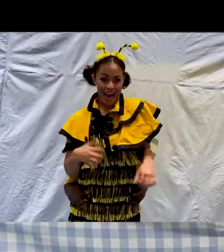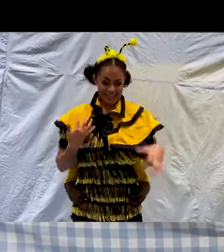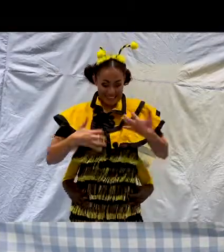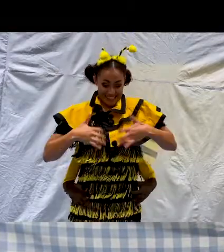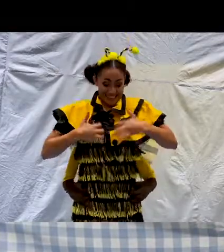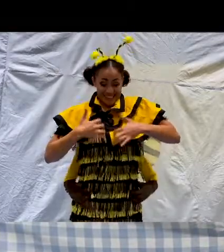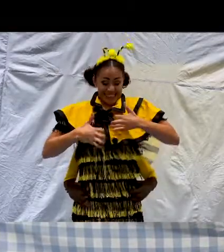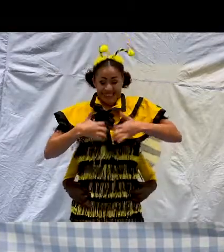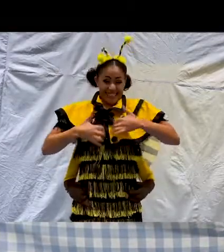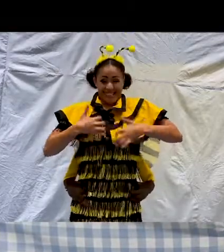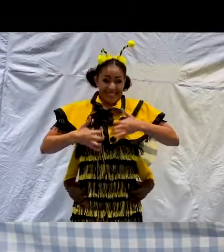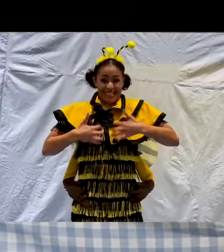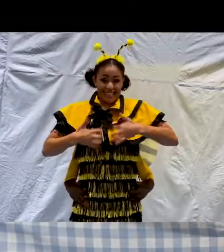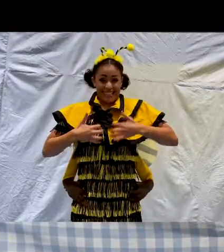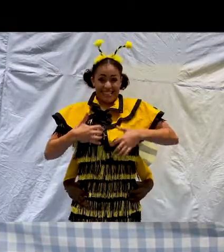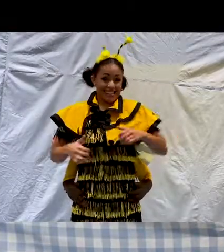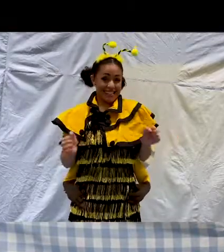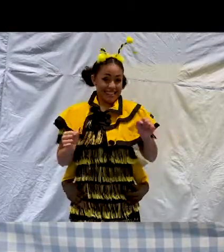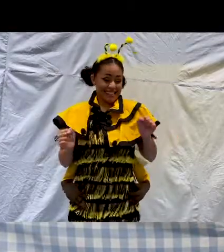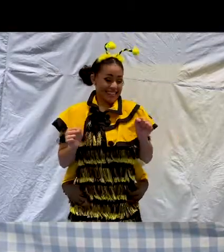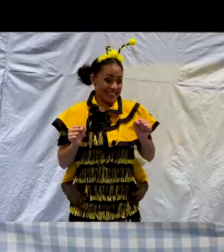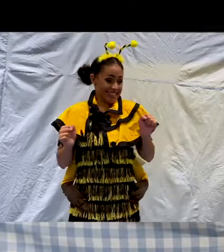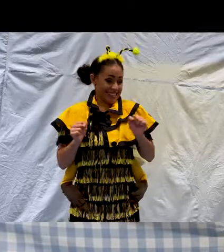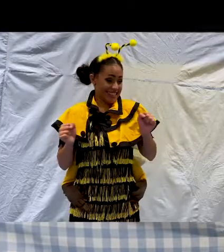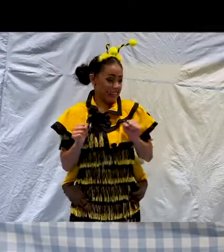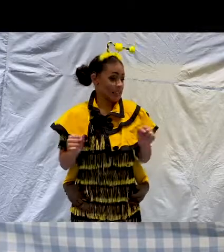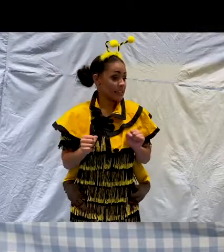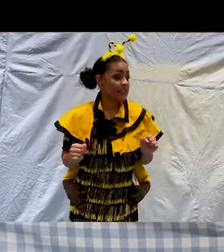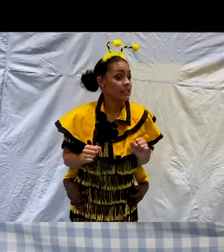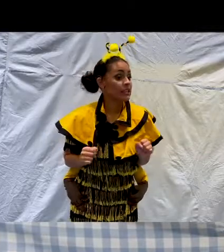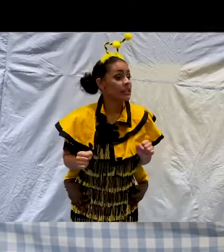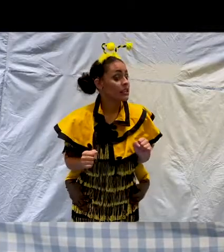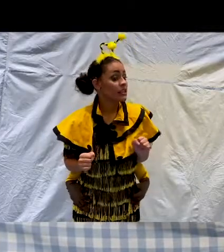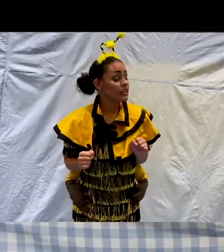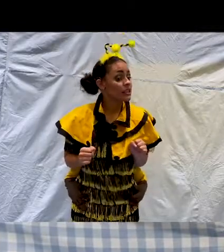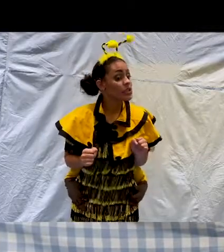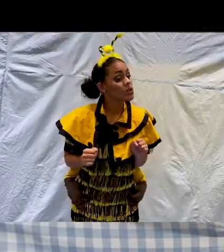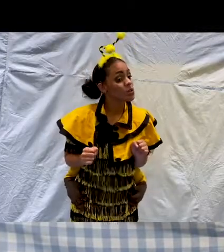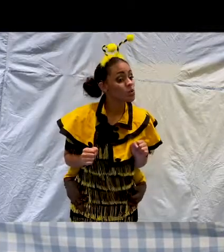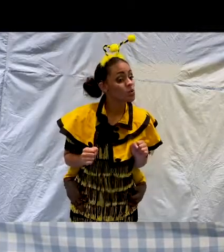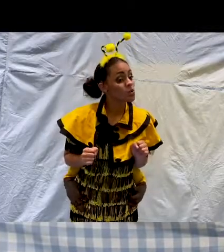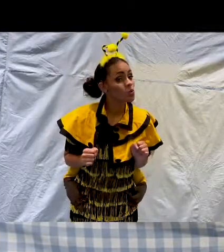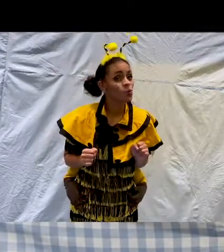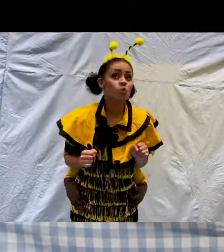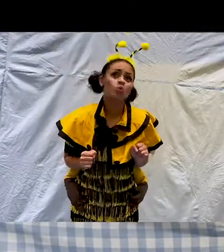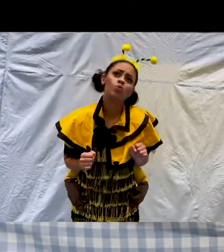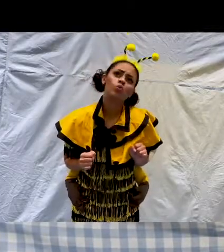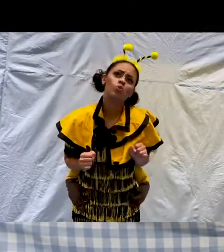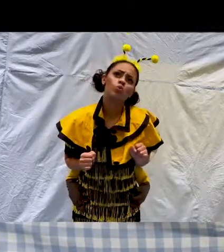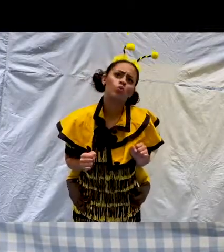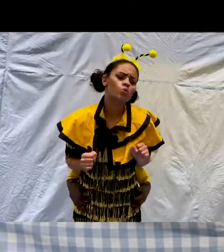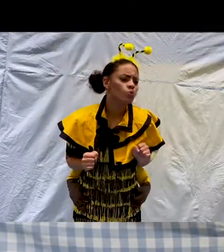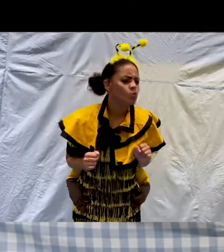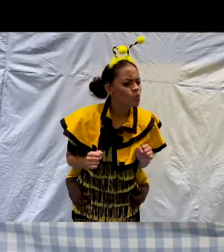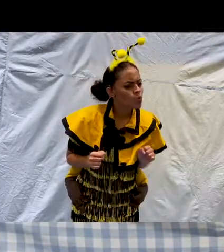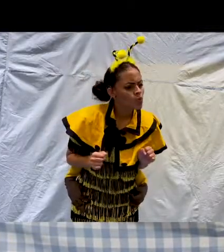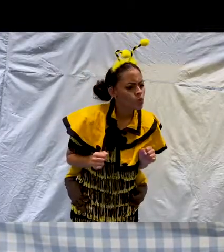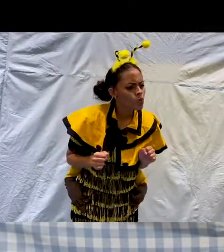disco. I can't wait. When was the last time we had a disco?